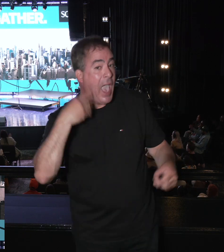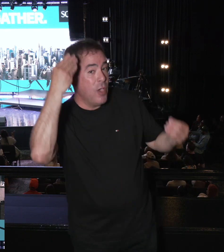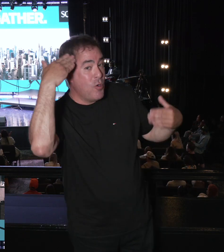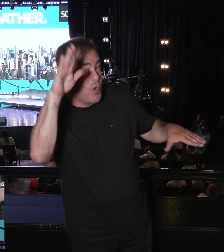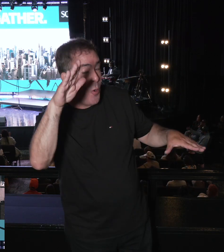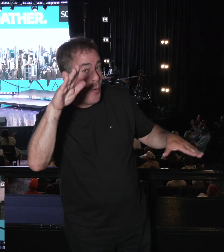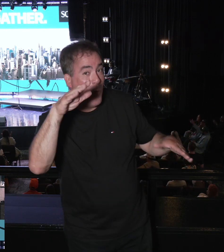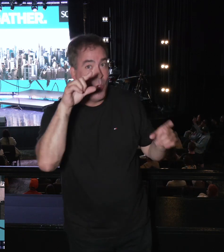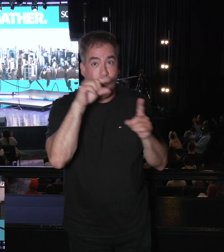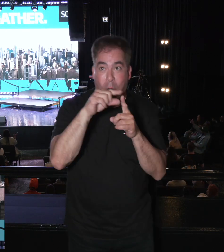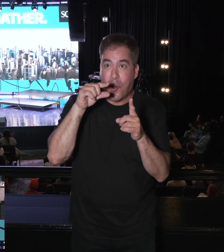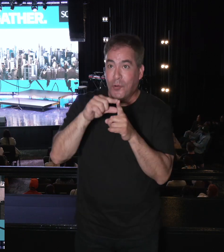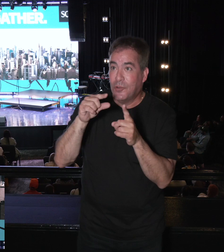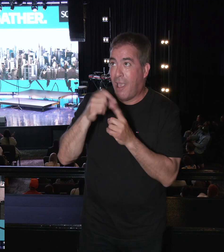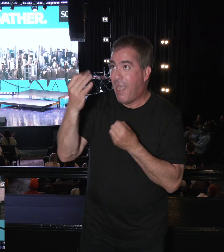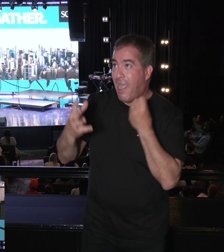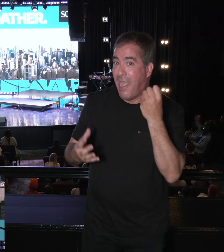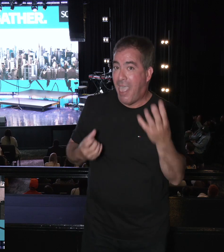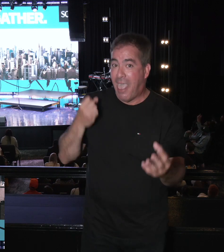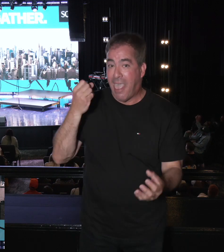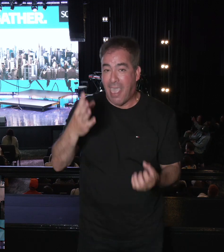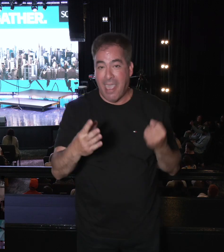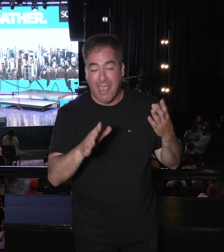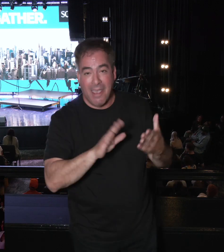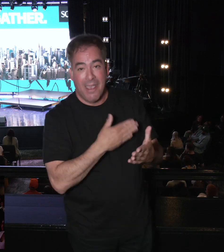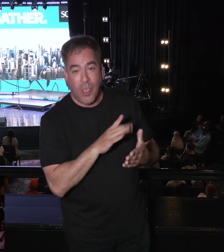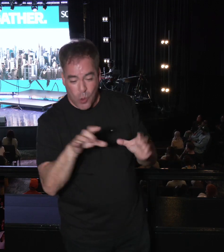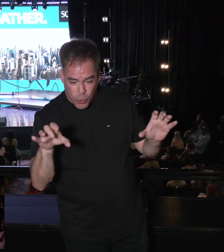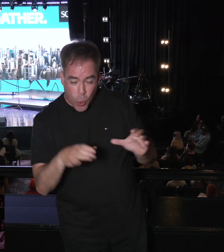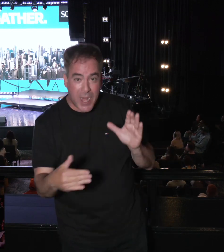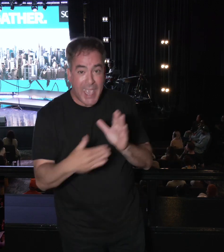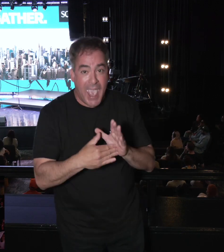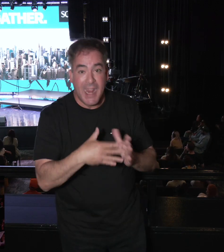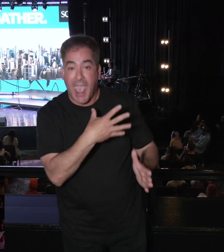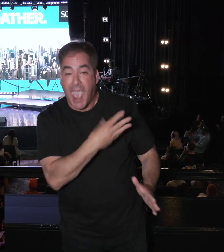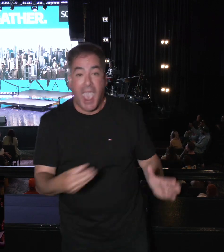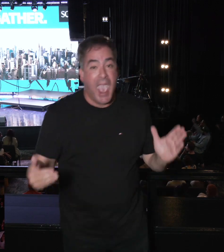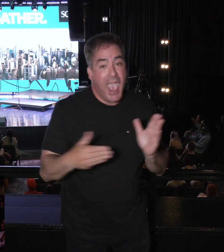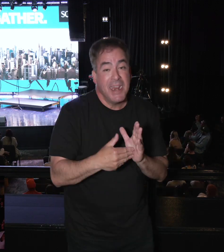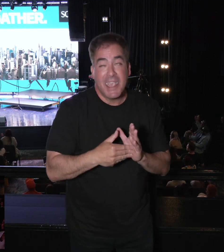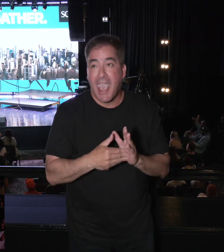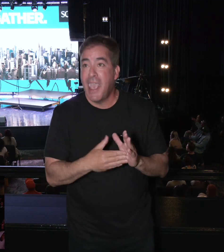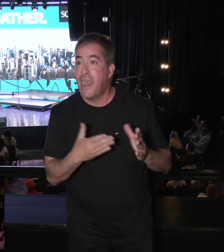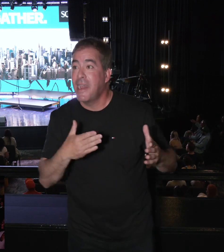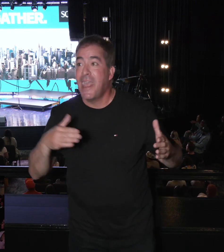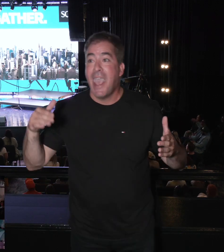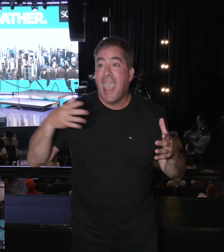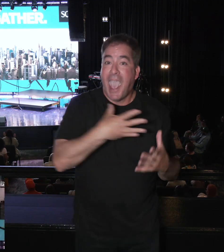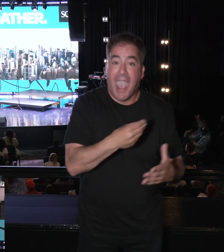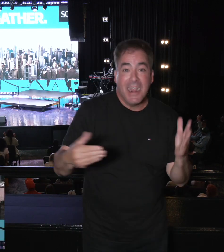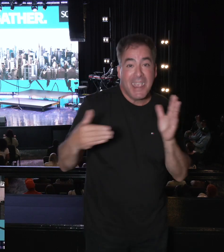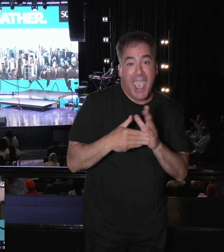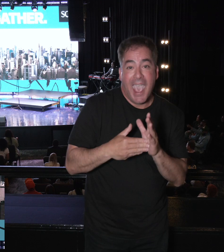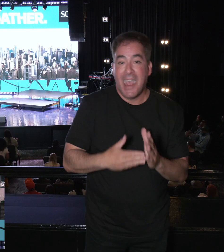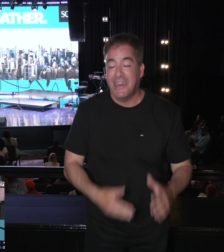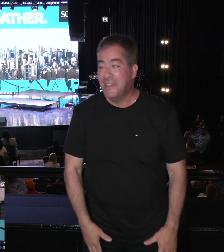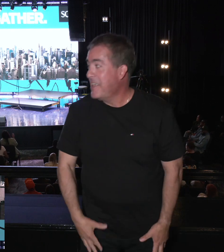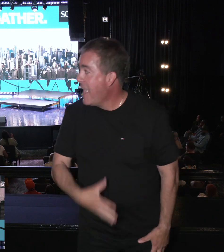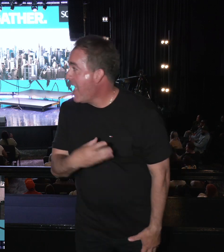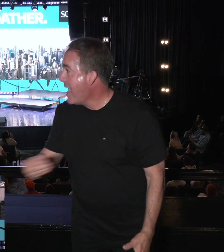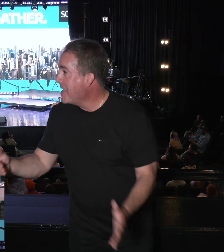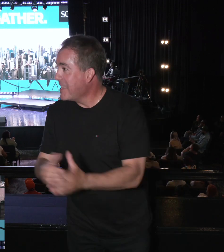don't know, and you did, you will again, and again, and again, and